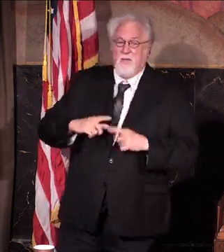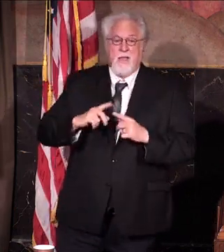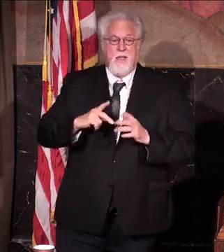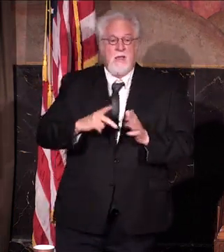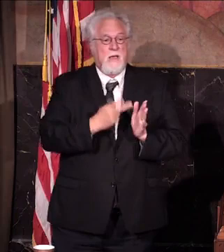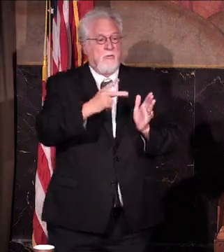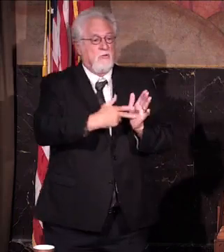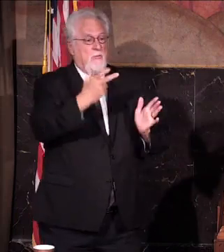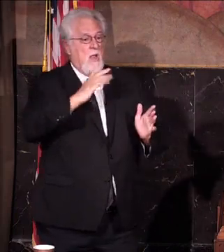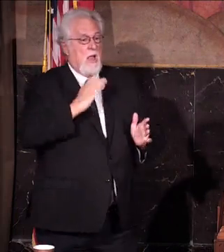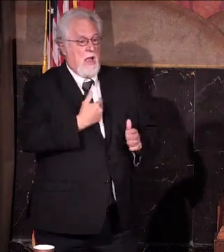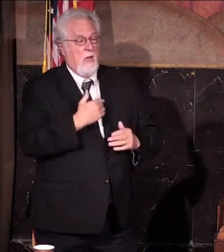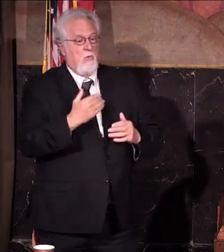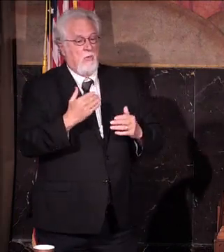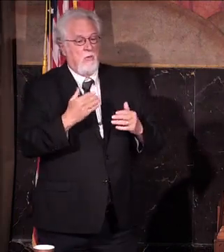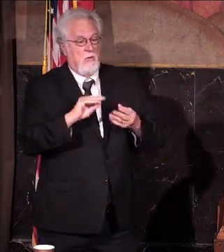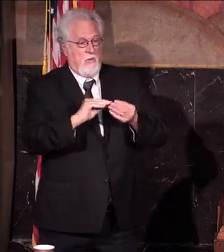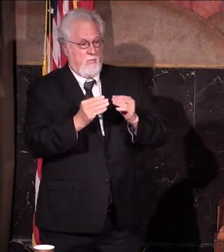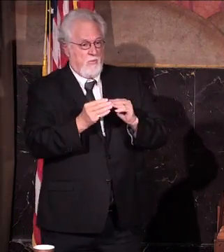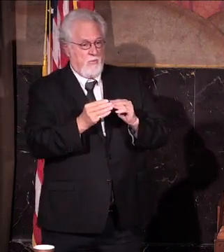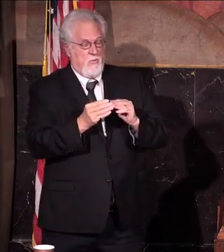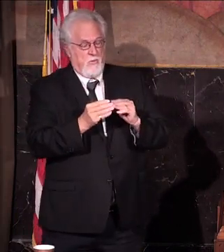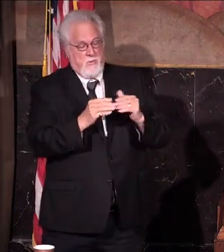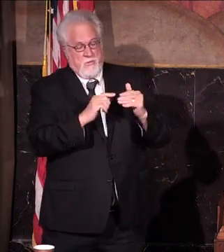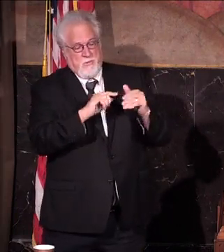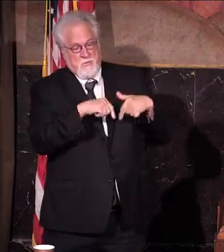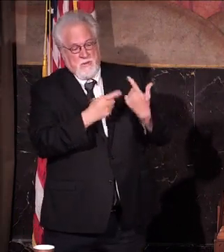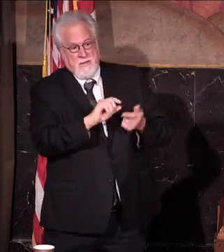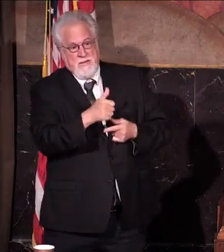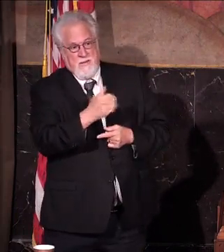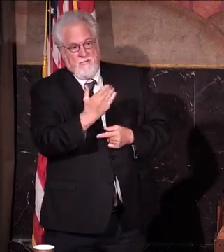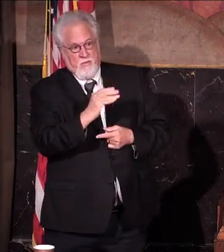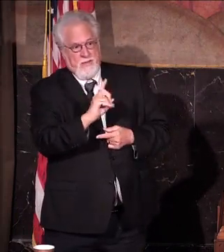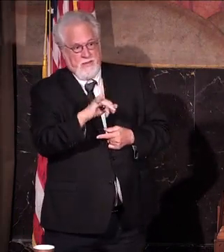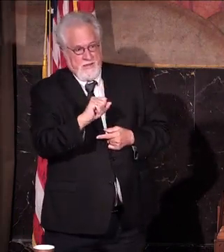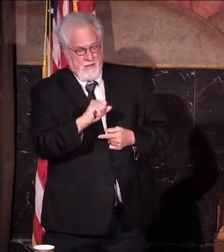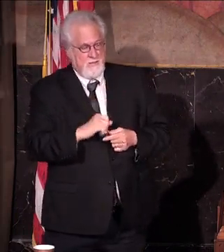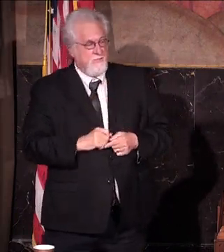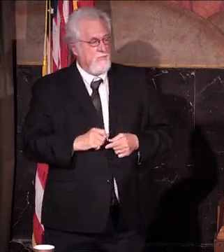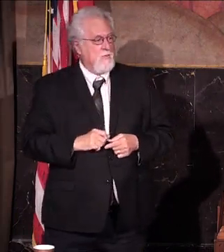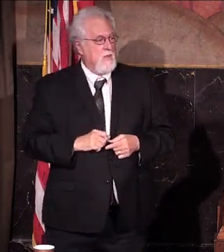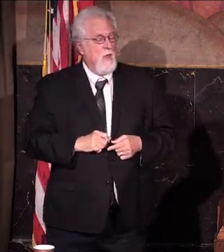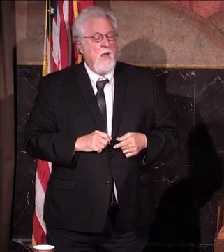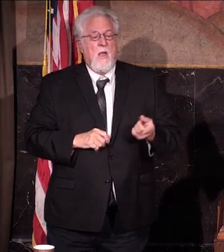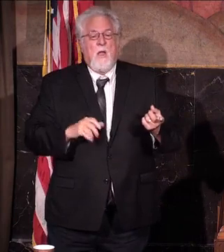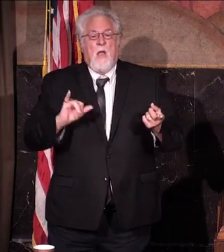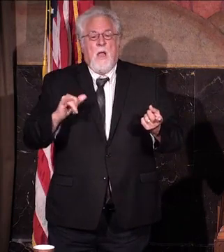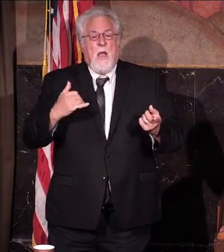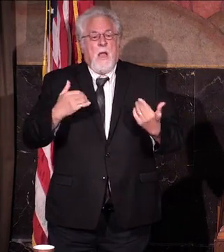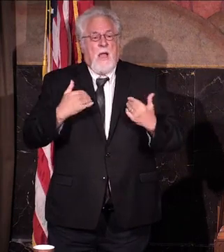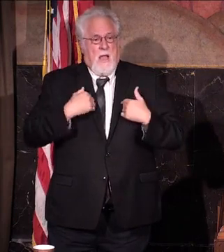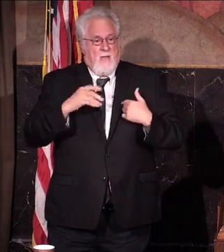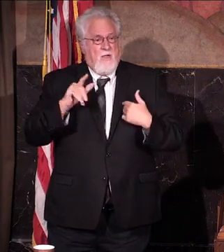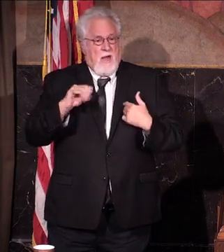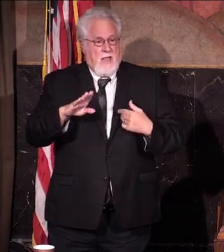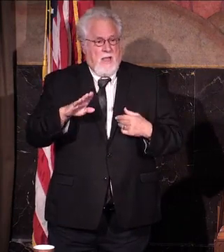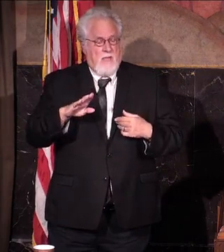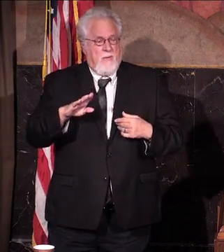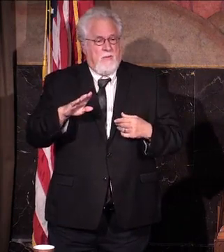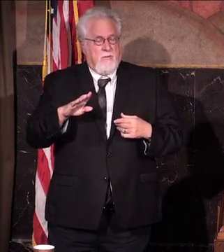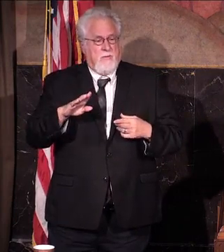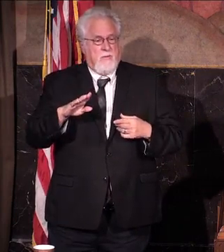triple that amount over the next 10 to 14 days. In addition to that, we have a lab in